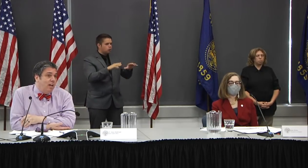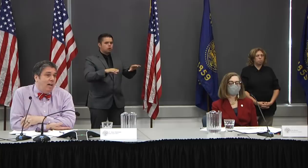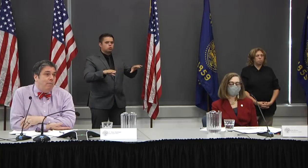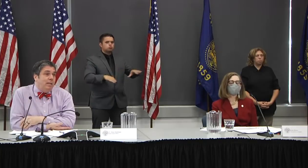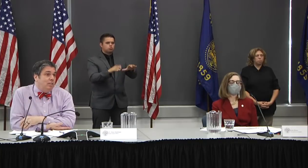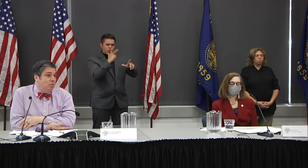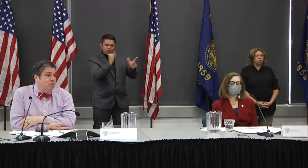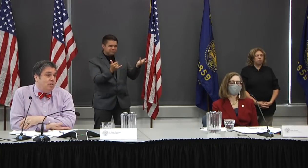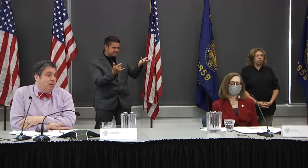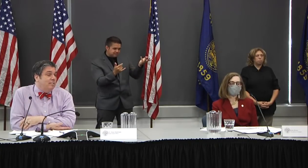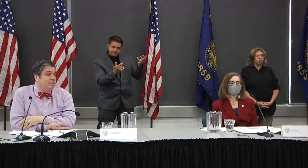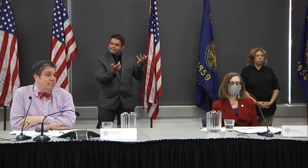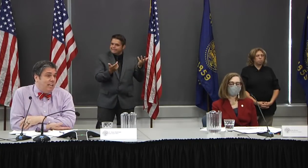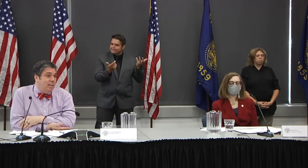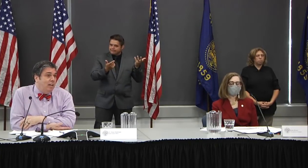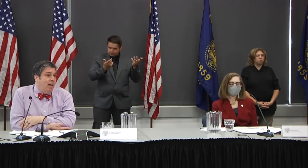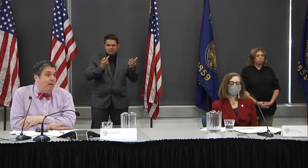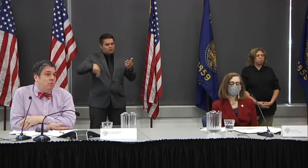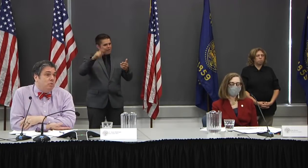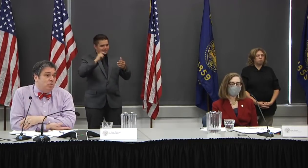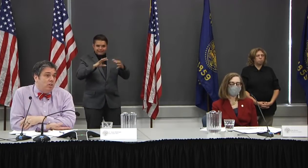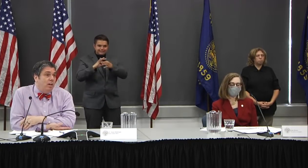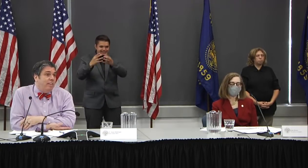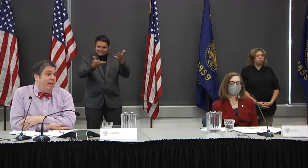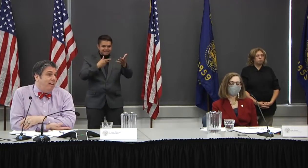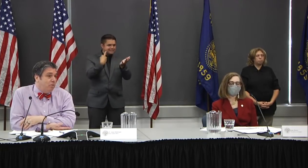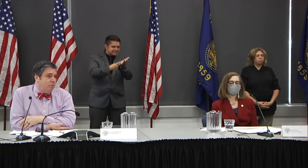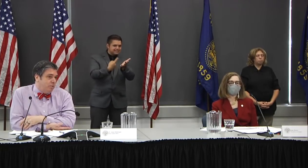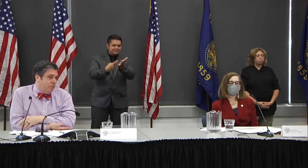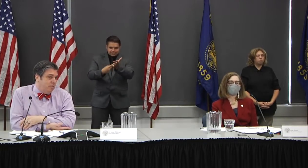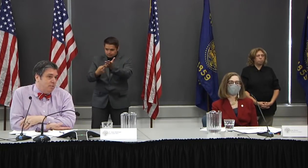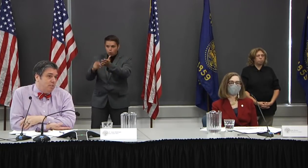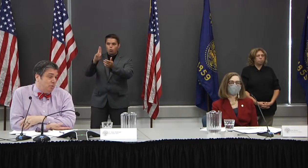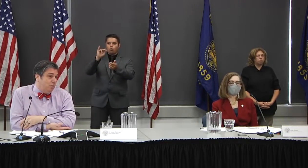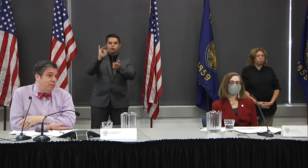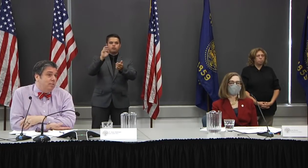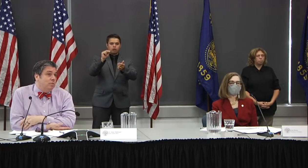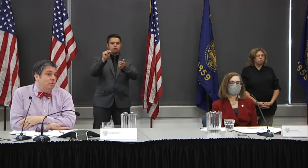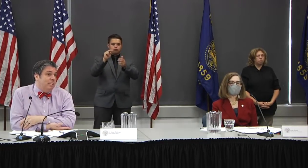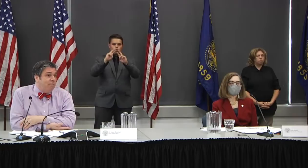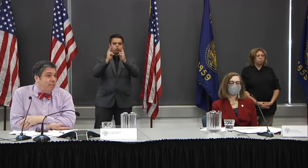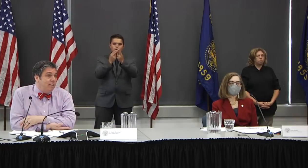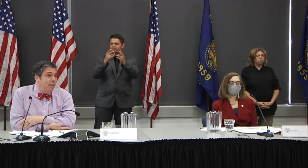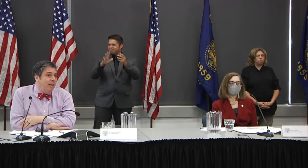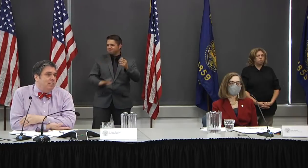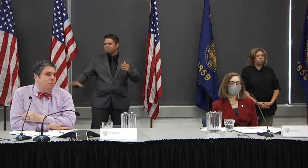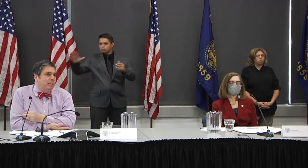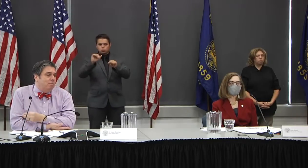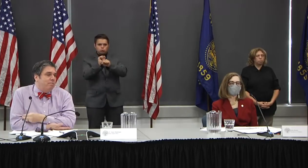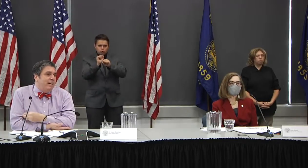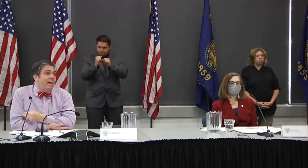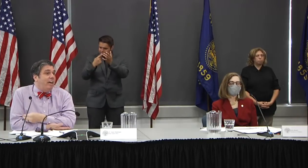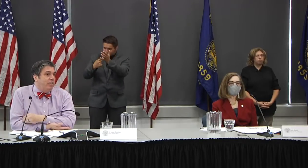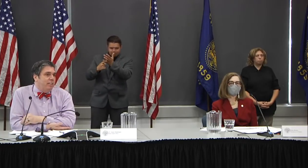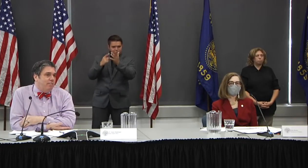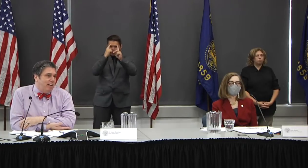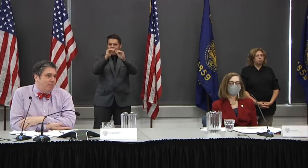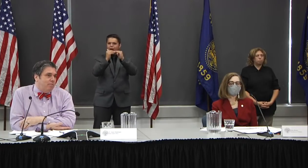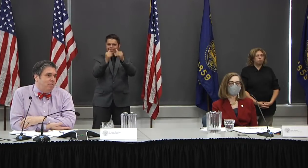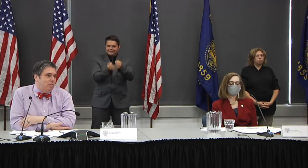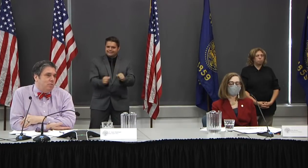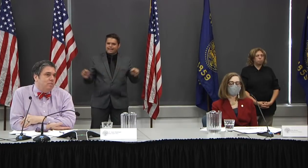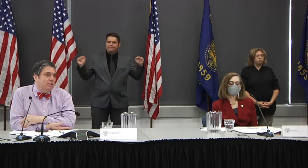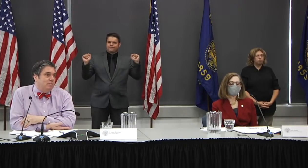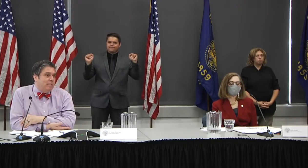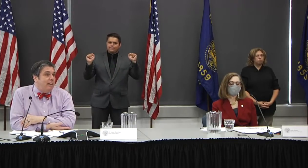teachers and unions across the state to ensure that everyone who returns to school can do so safely, and so we can provide a healthy environment